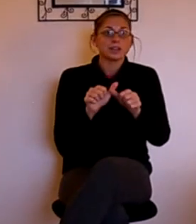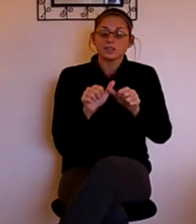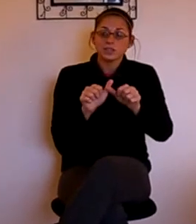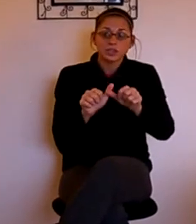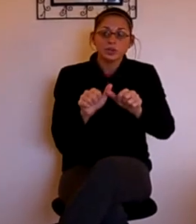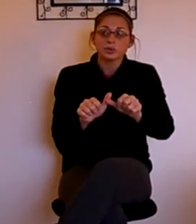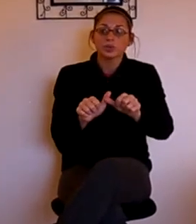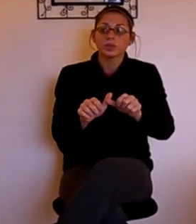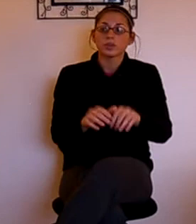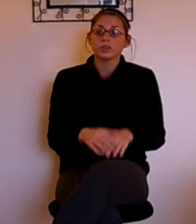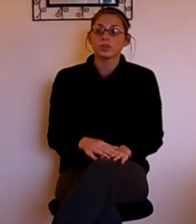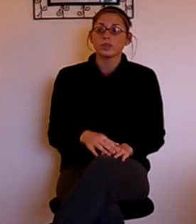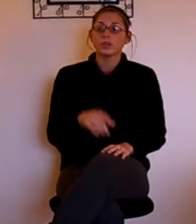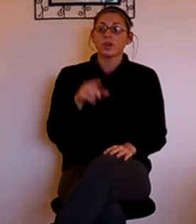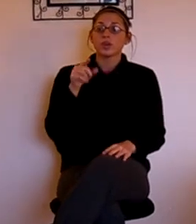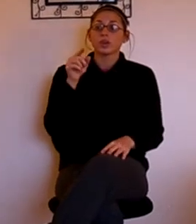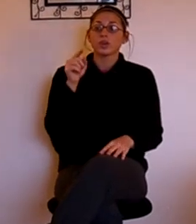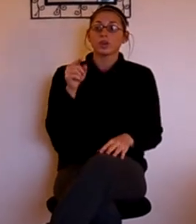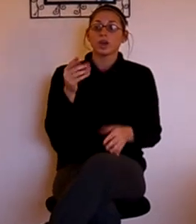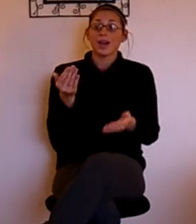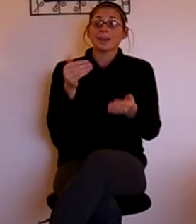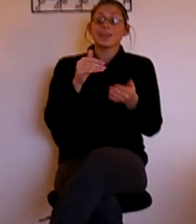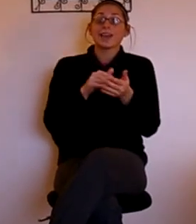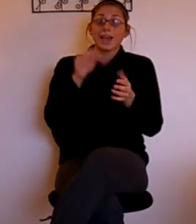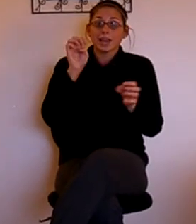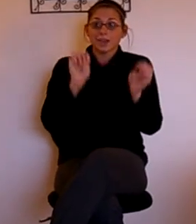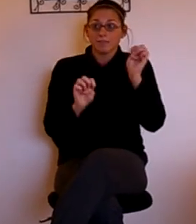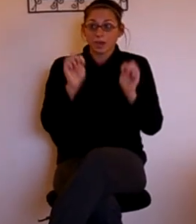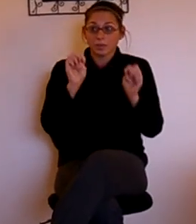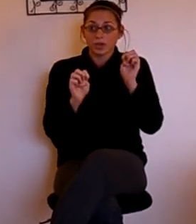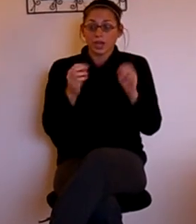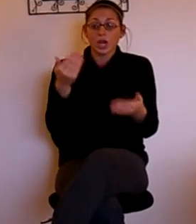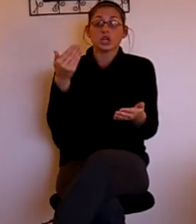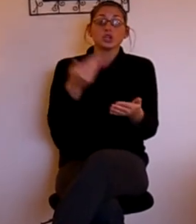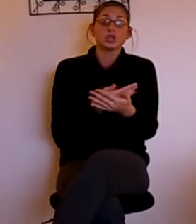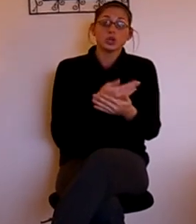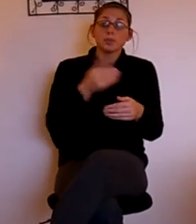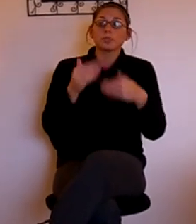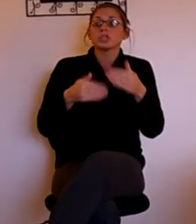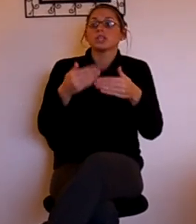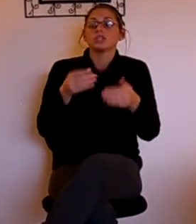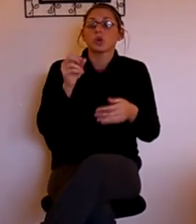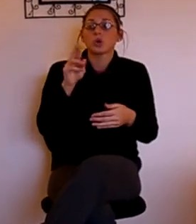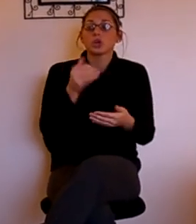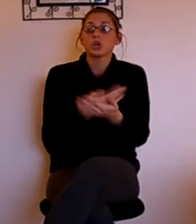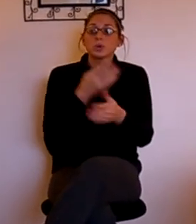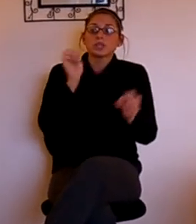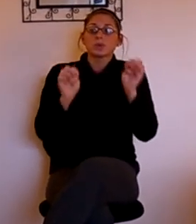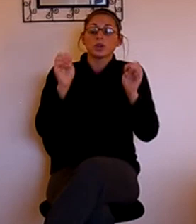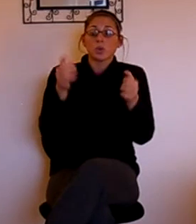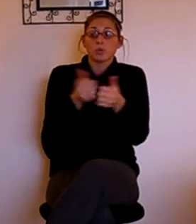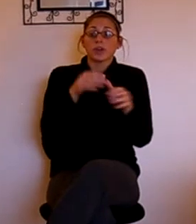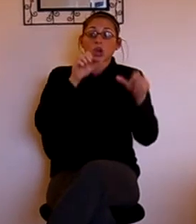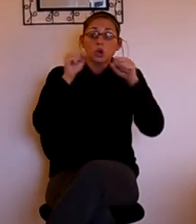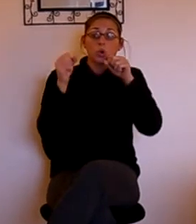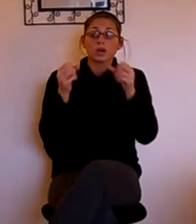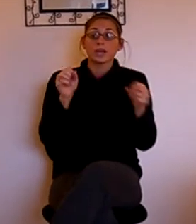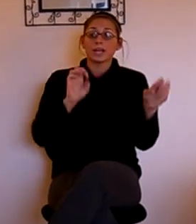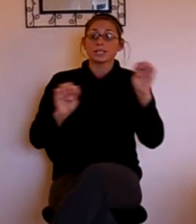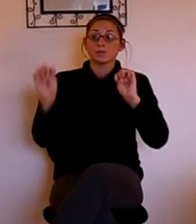to reevaluate, and you're going to come up with a new procedure or a new experiment. So with our corn experiment, we want to make sure that we